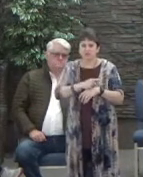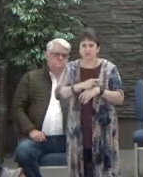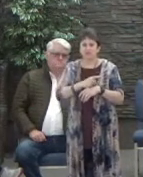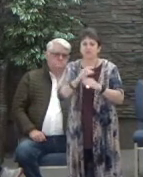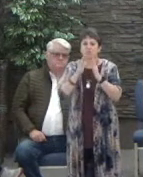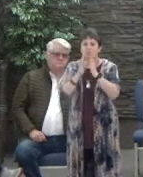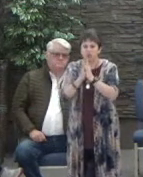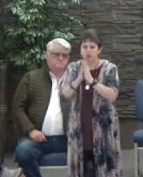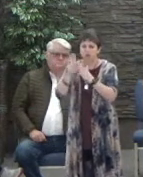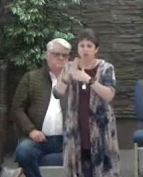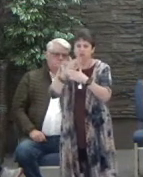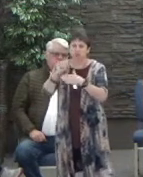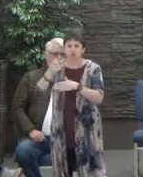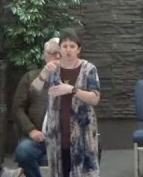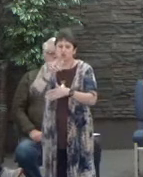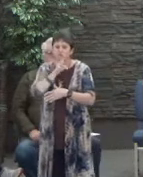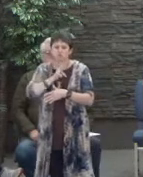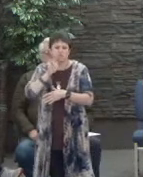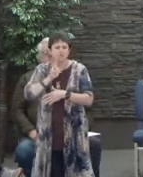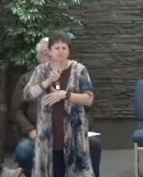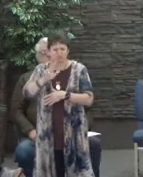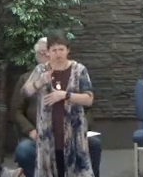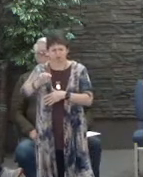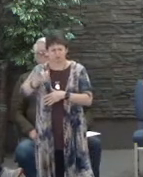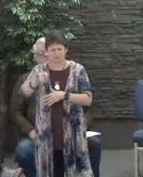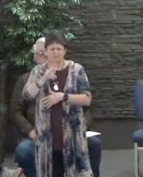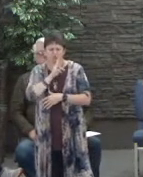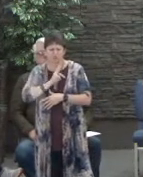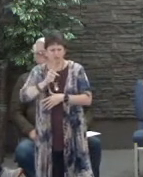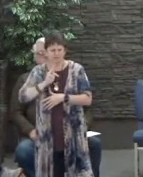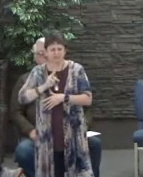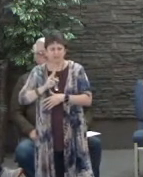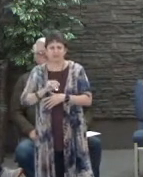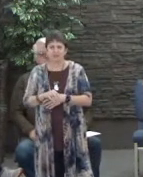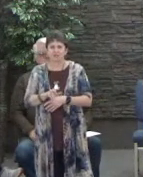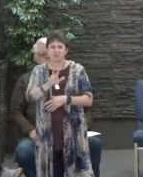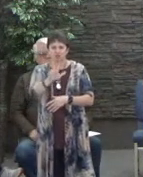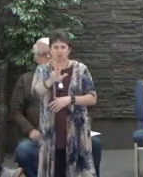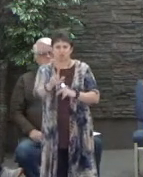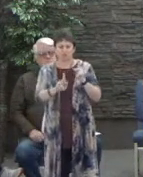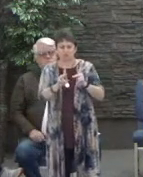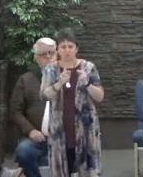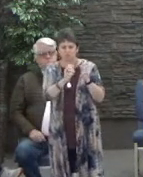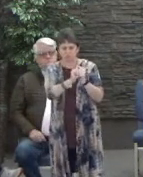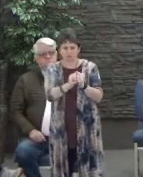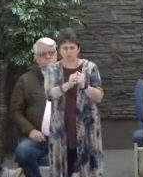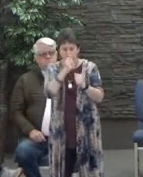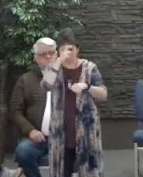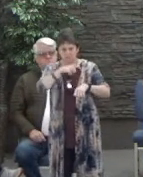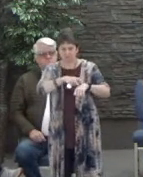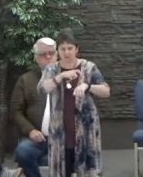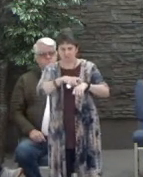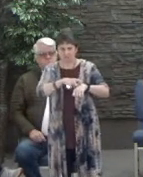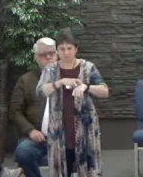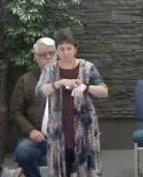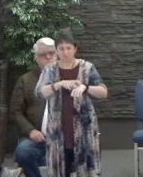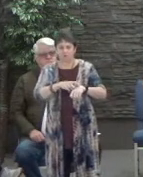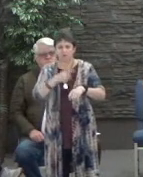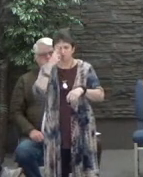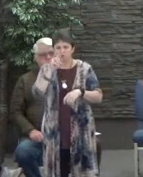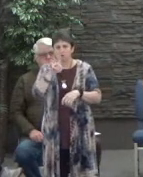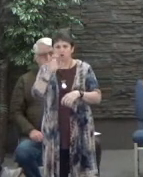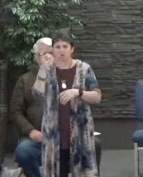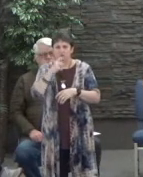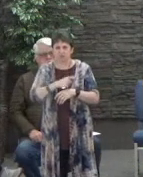share triplets. The 100 days of prayer and share triplets is three people getting together for a period of time, at least 100